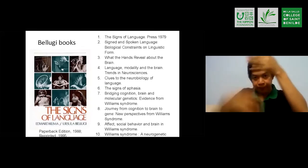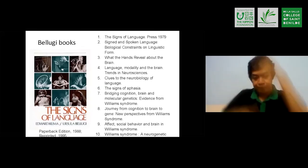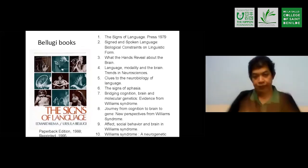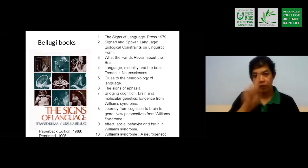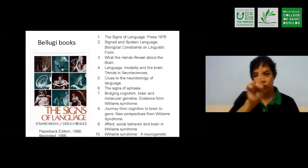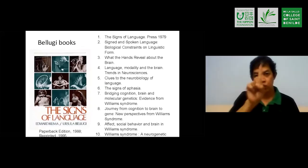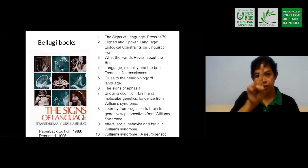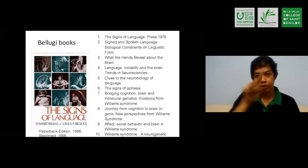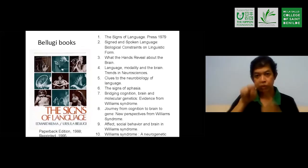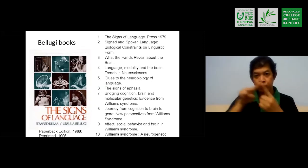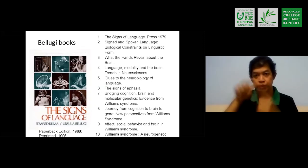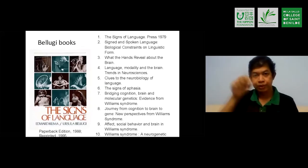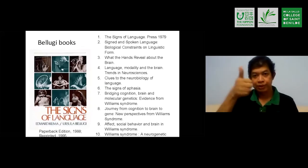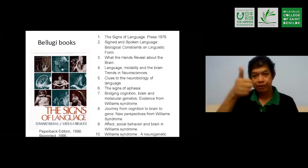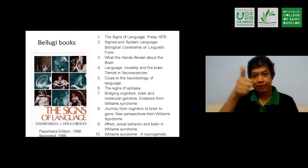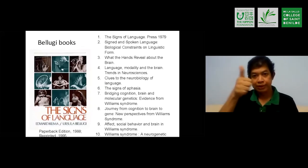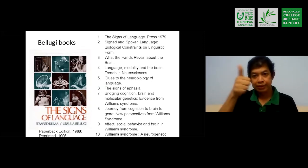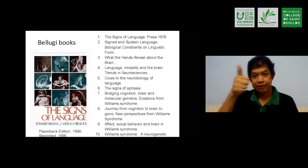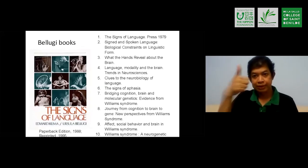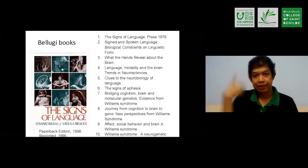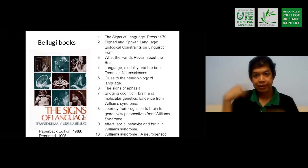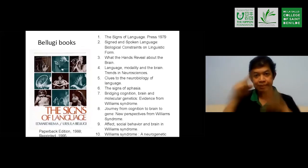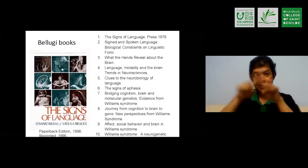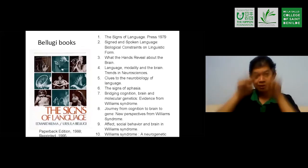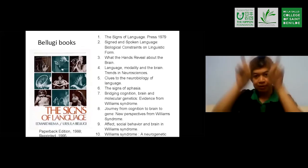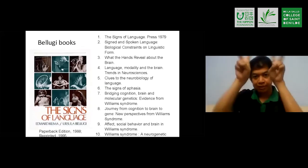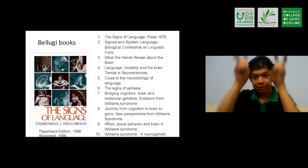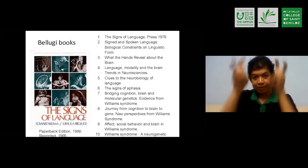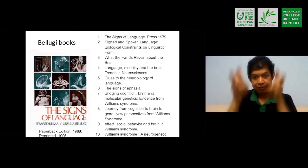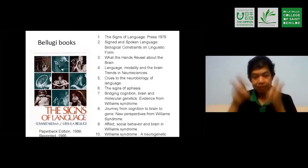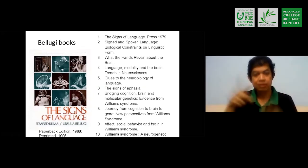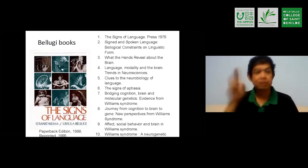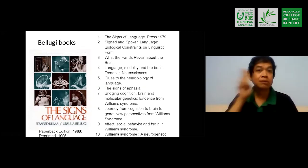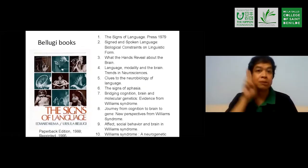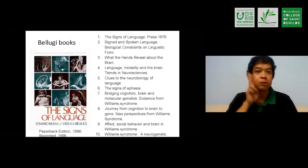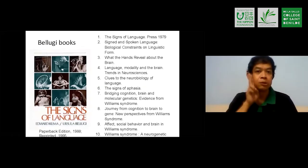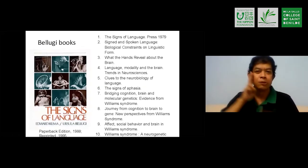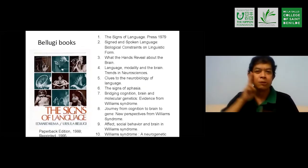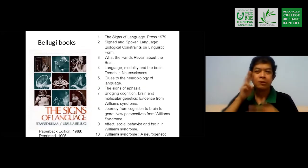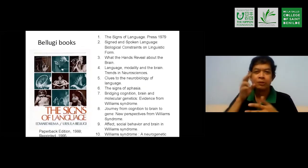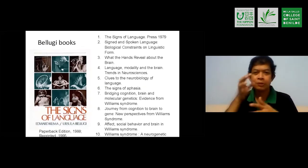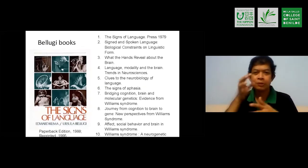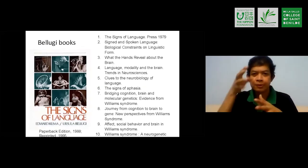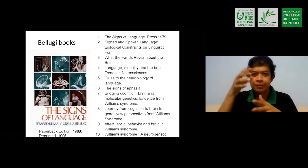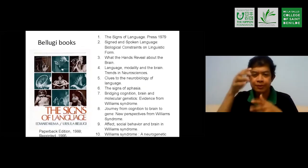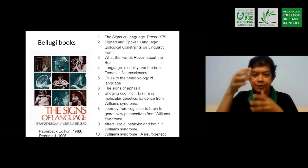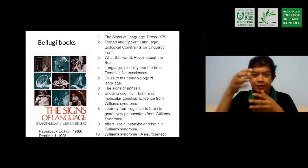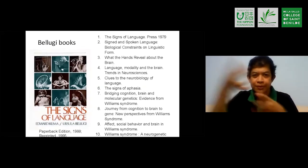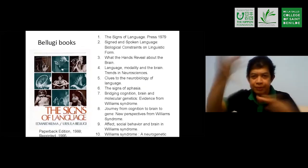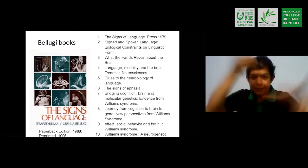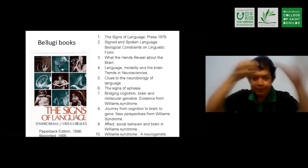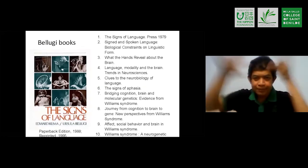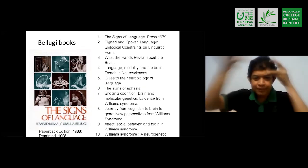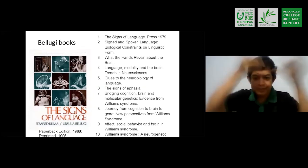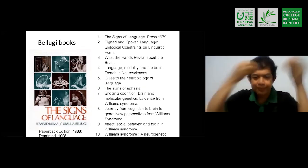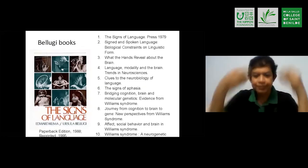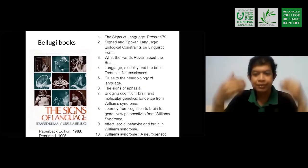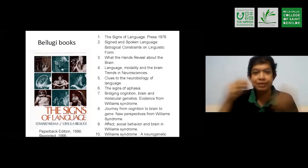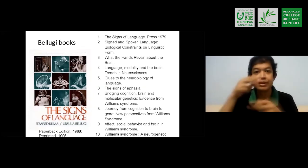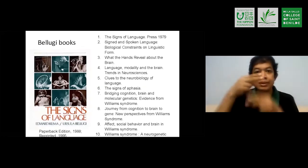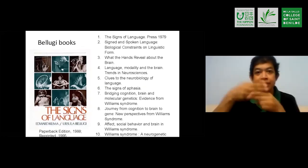have, as you can see, the list is from 1 to 10. So she was a part of these